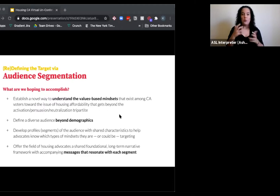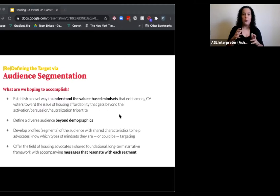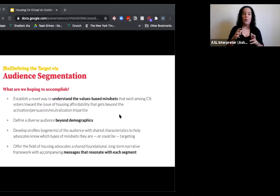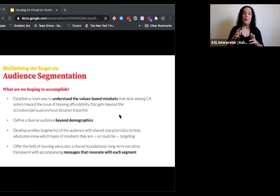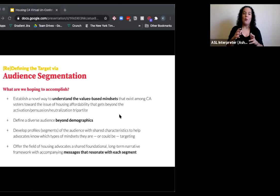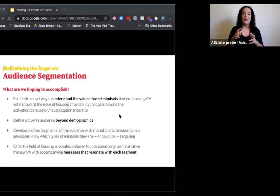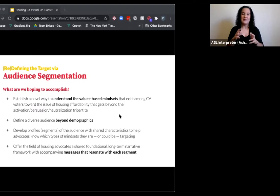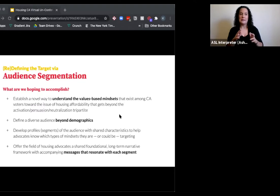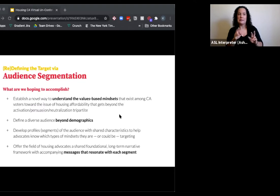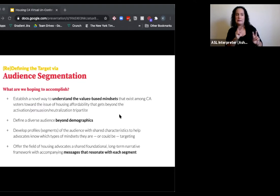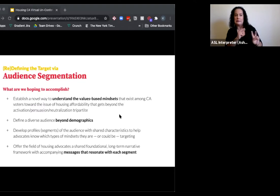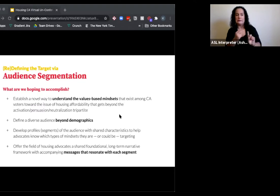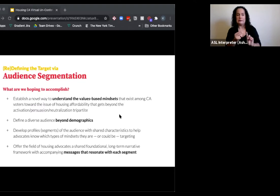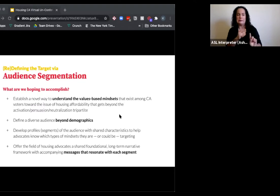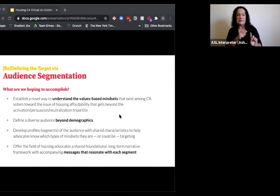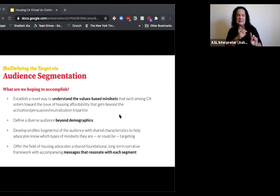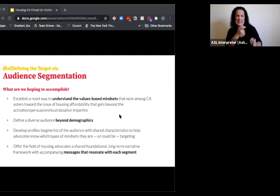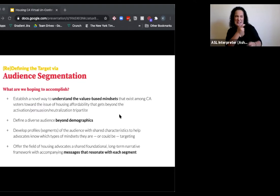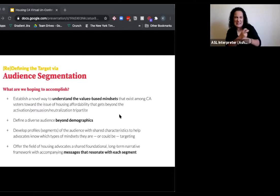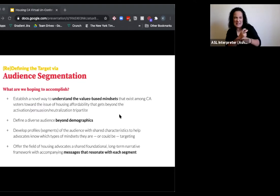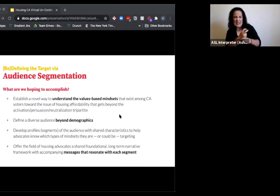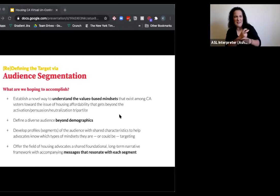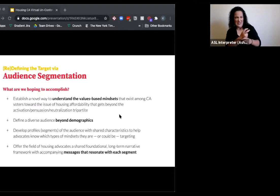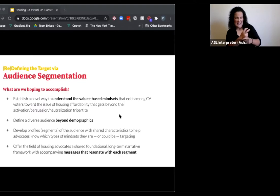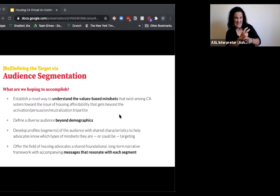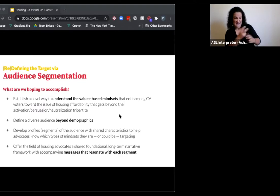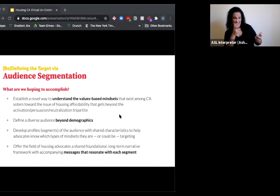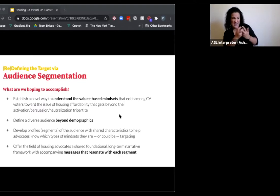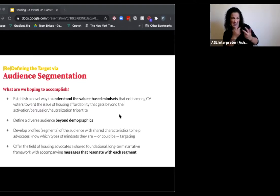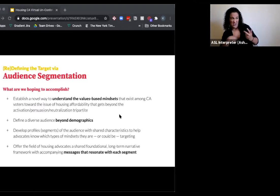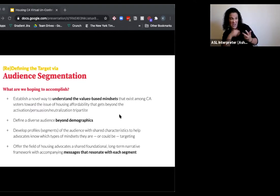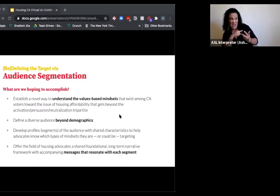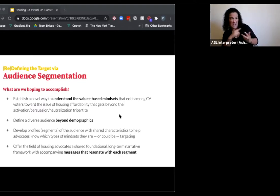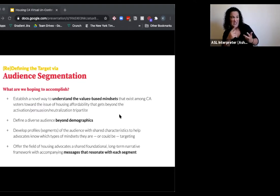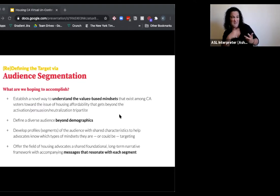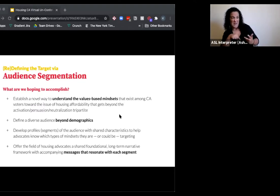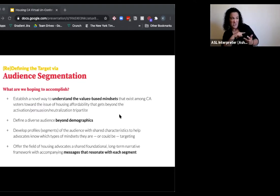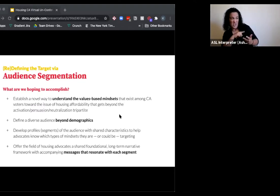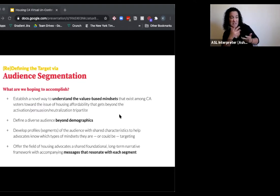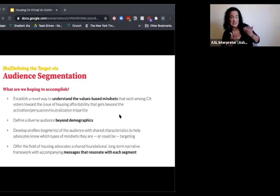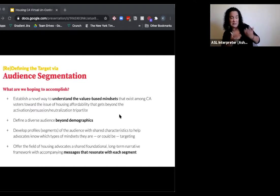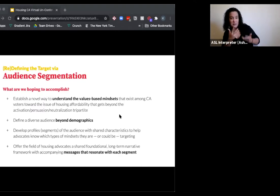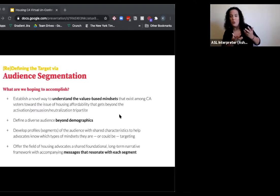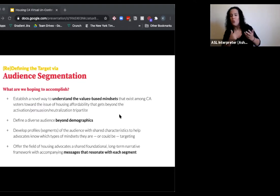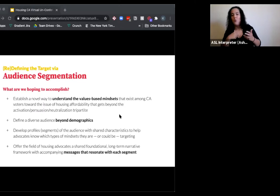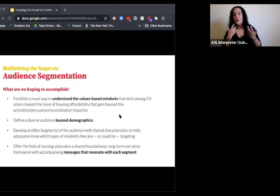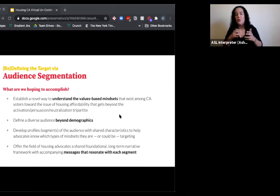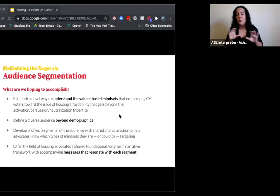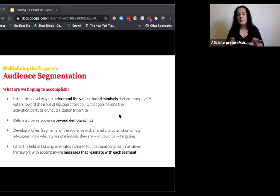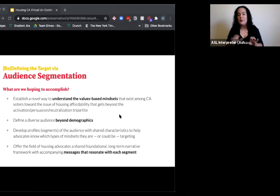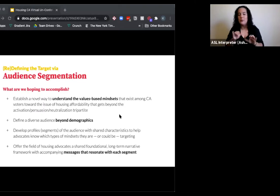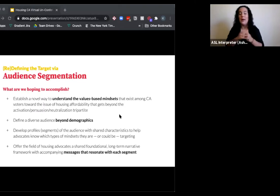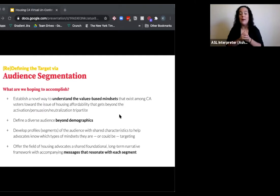segment is in our target or one we need to quote unquote neutralize. That's not a word we want to be using. We want everyone at the